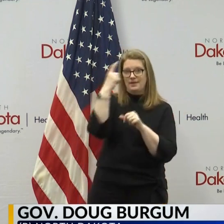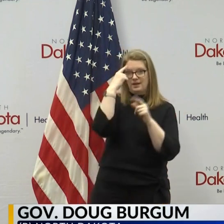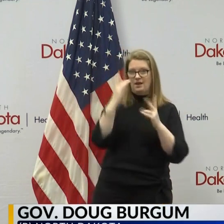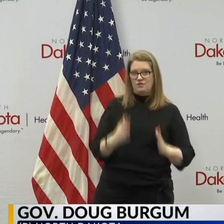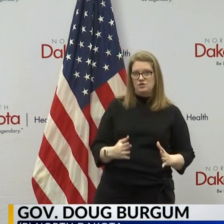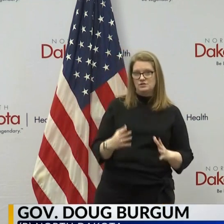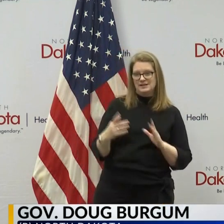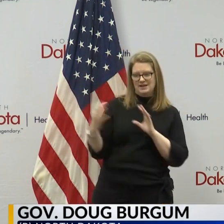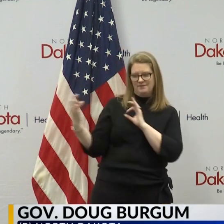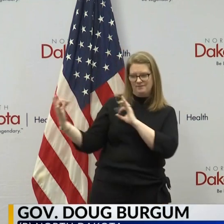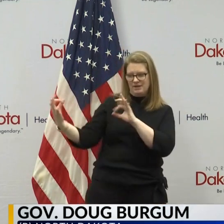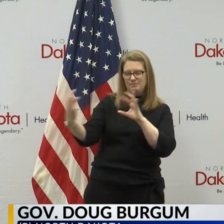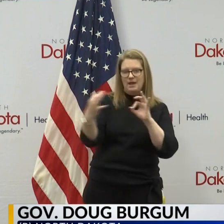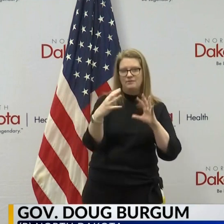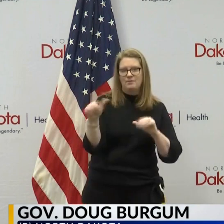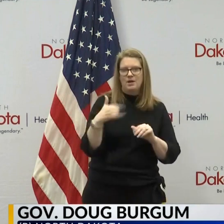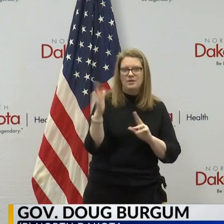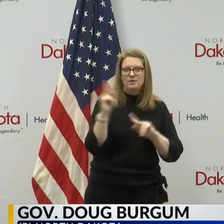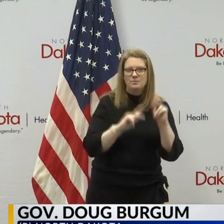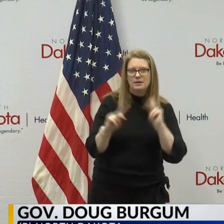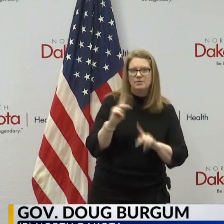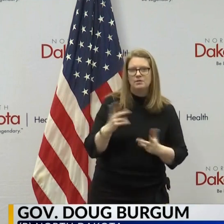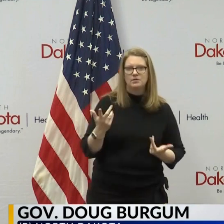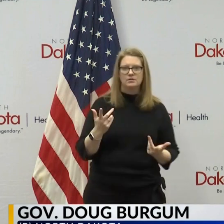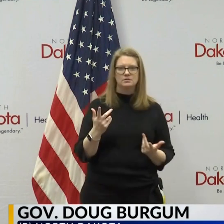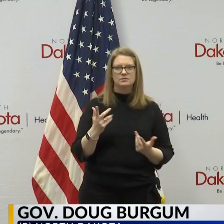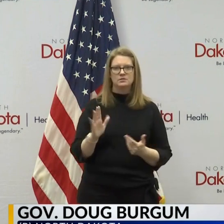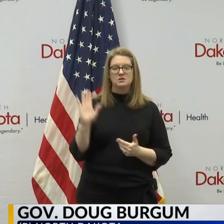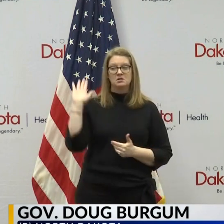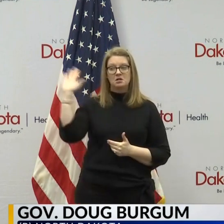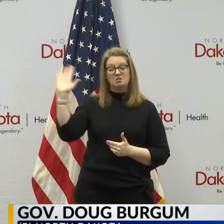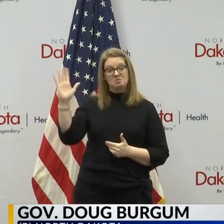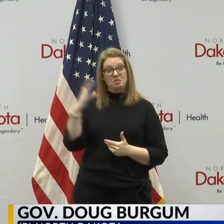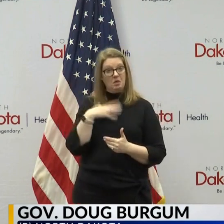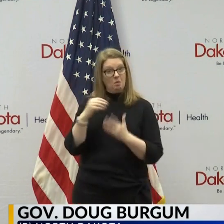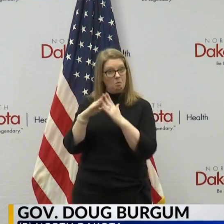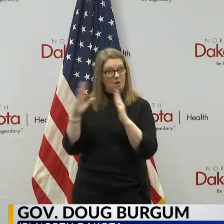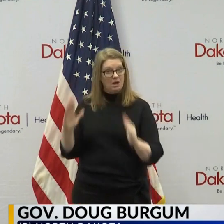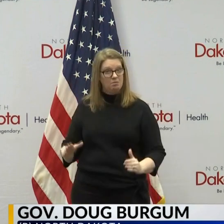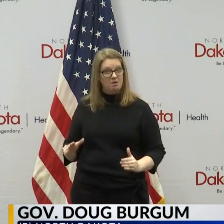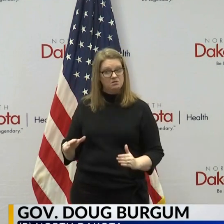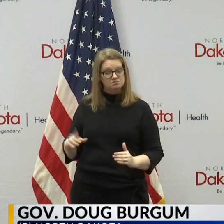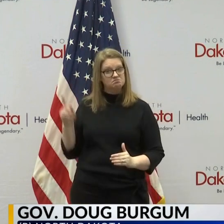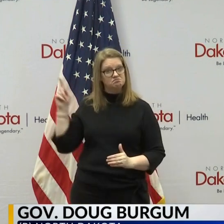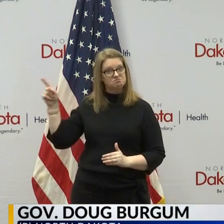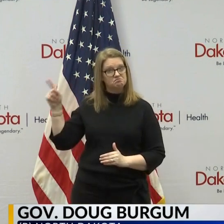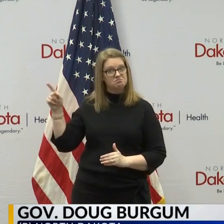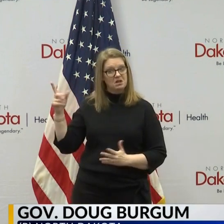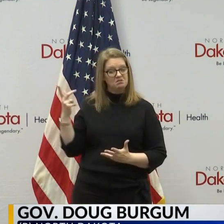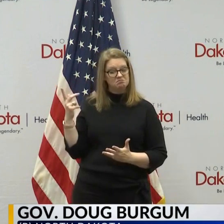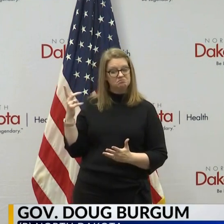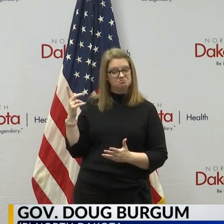from others. We found that the White House has been extraordinarily accessible in terms of their